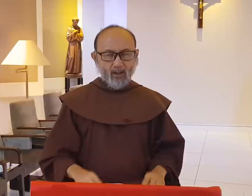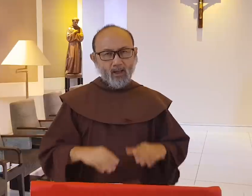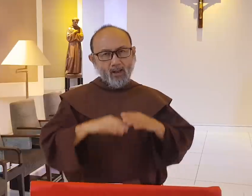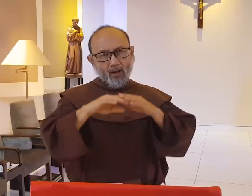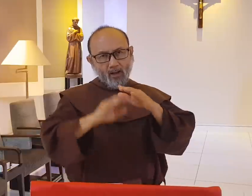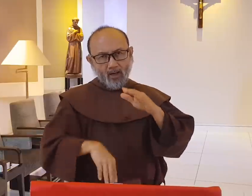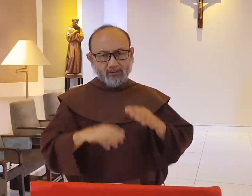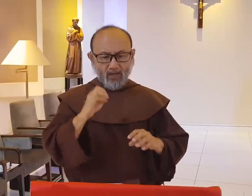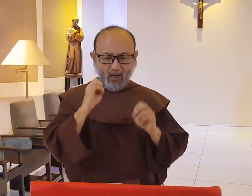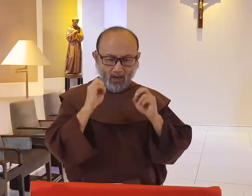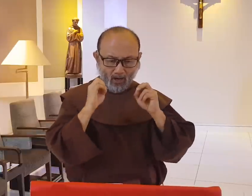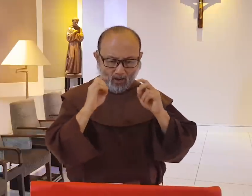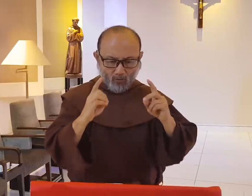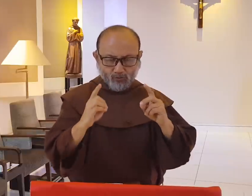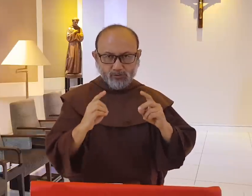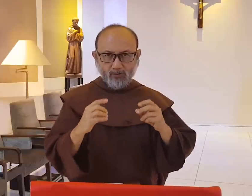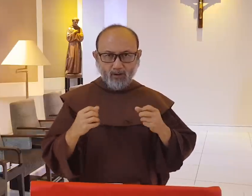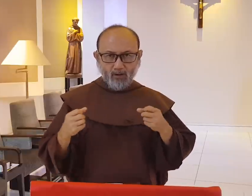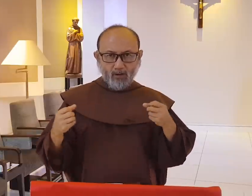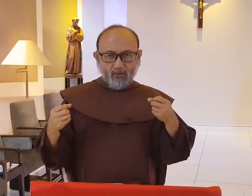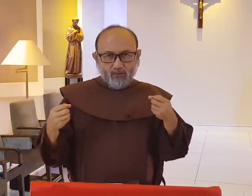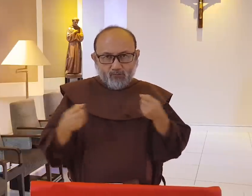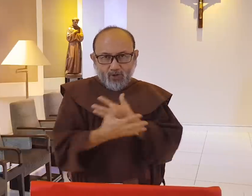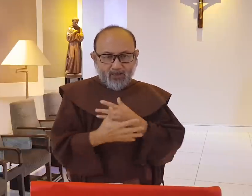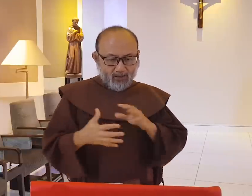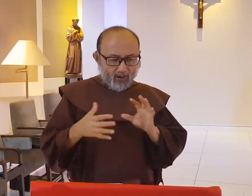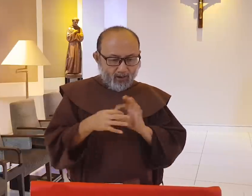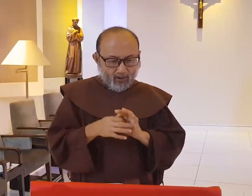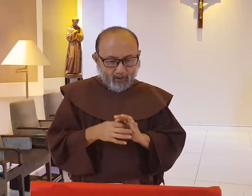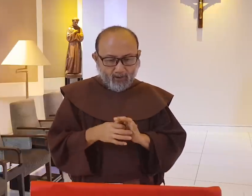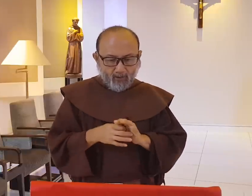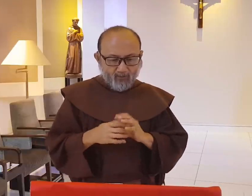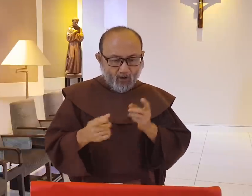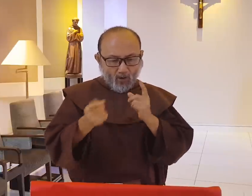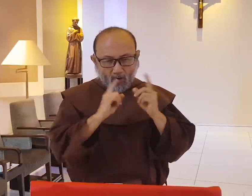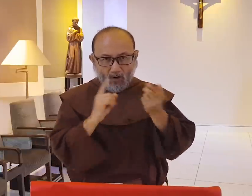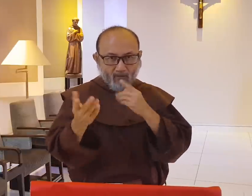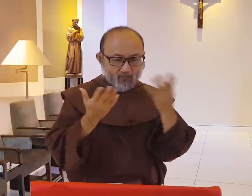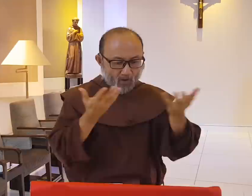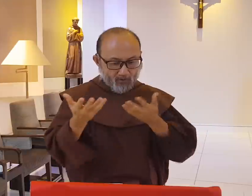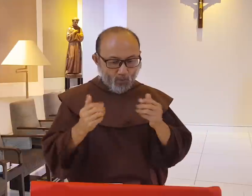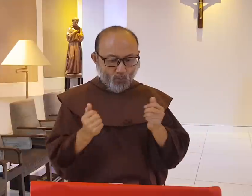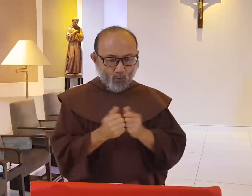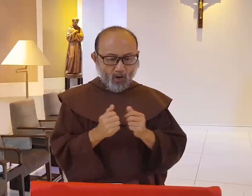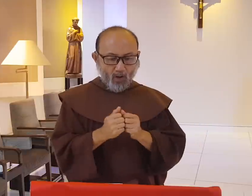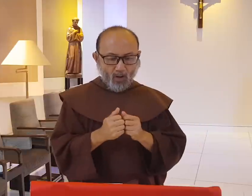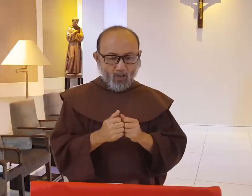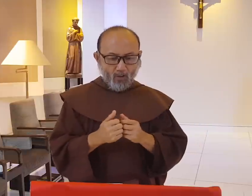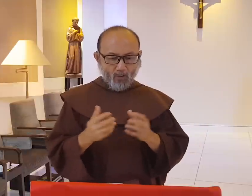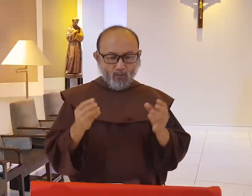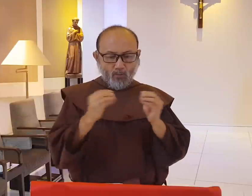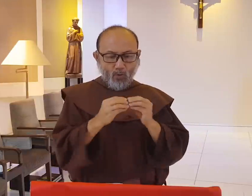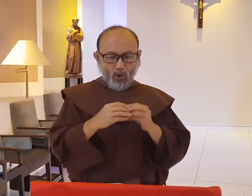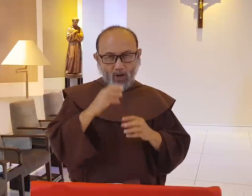The less educated are afraid of conversation with the